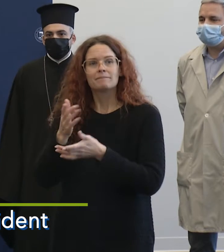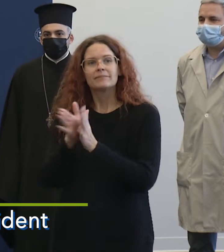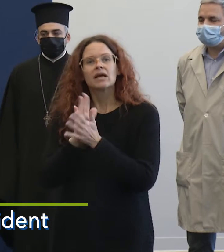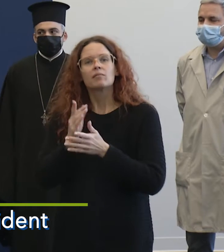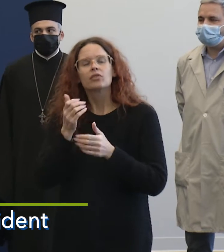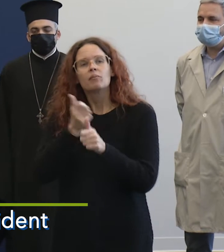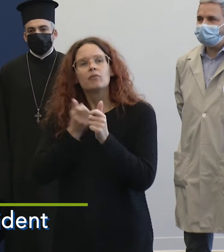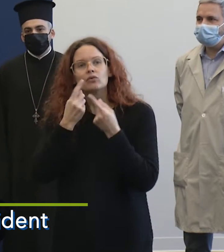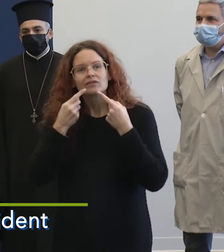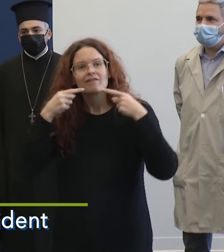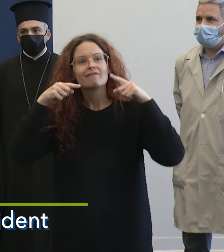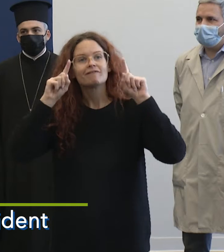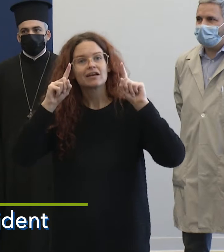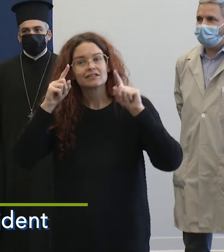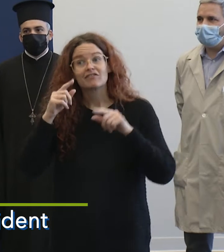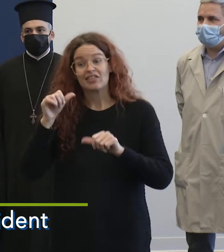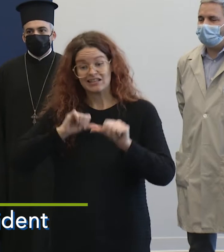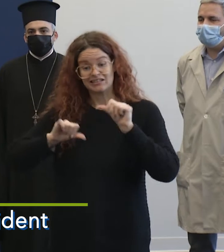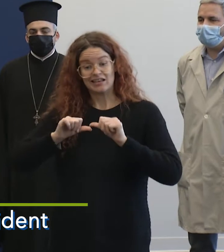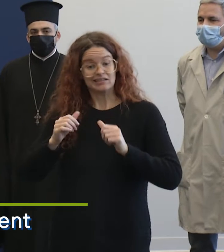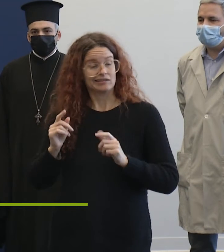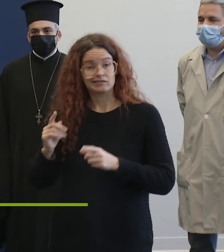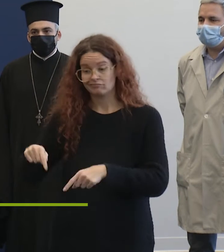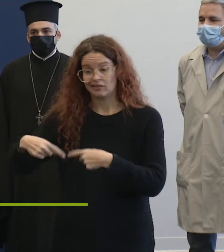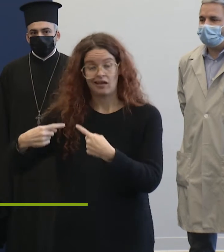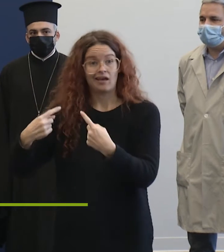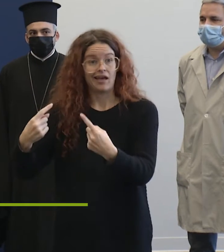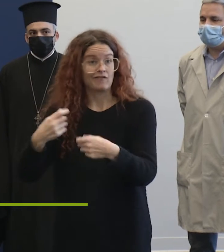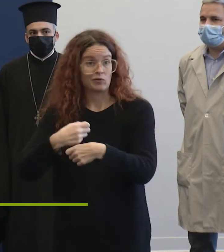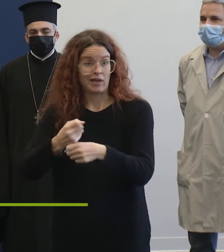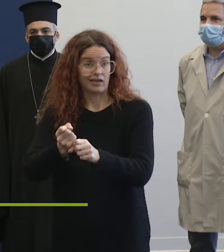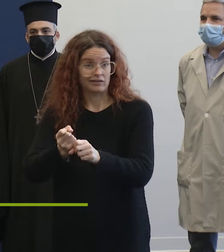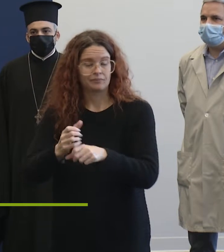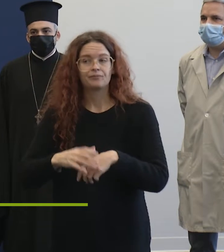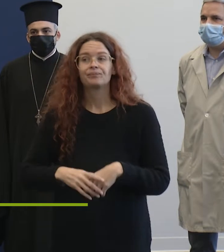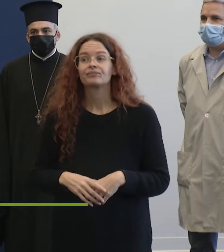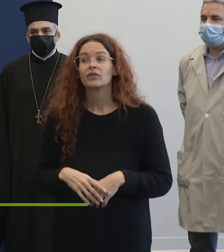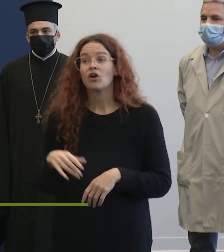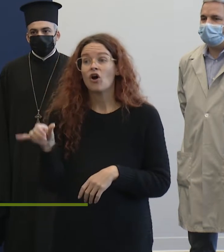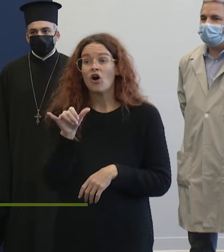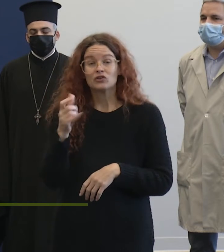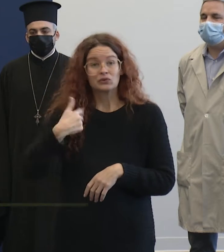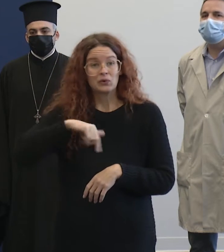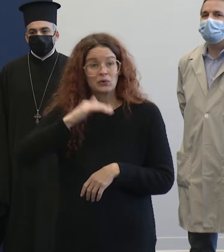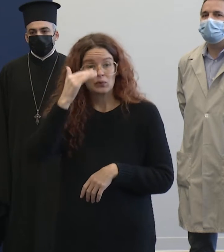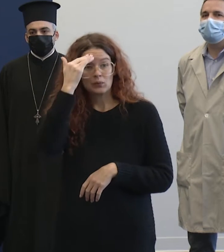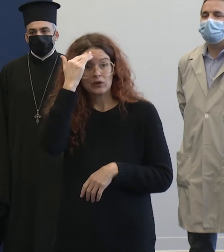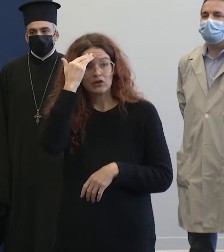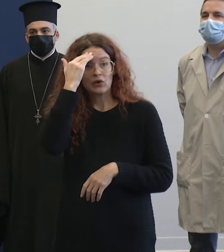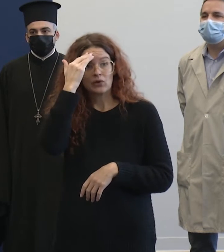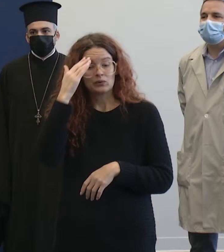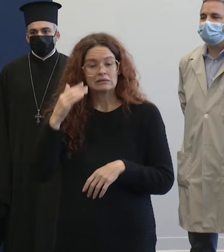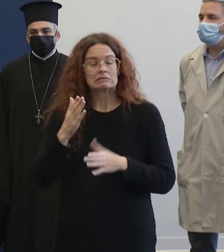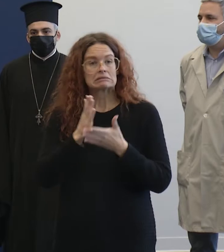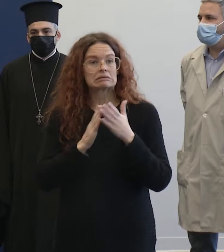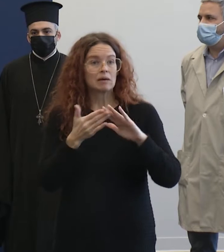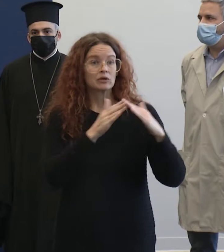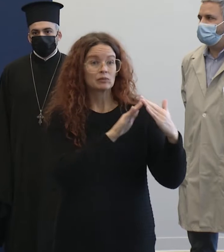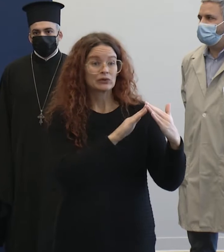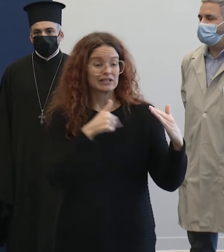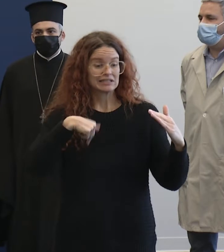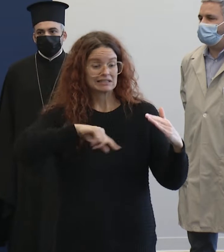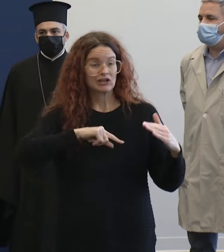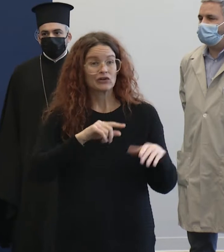effective vaccines science has ever produced. We also know there are still communities in Cook County which